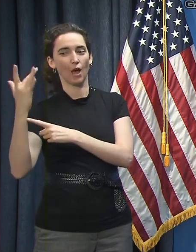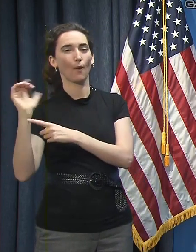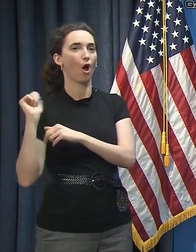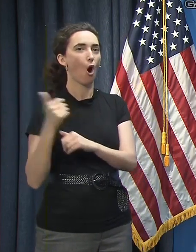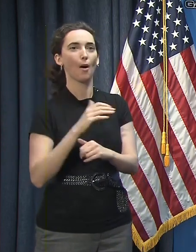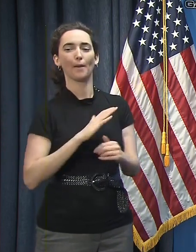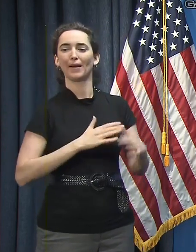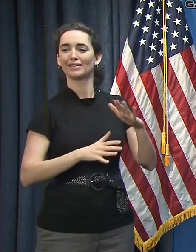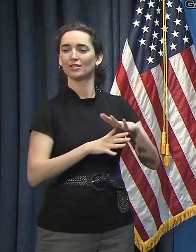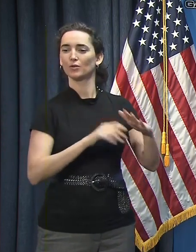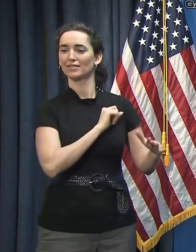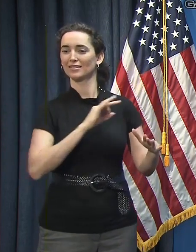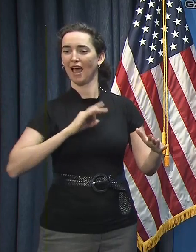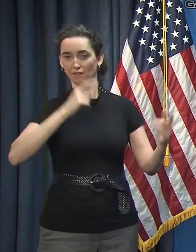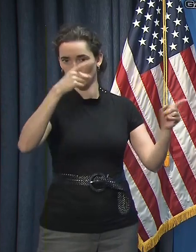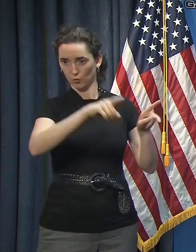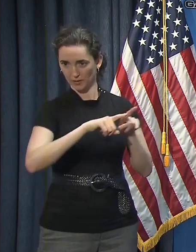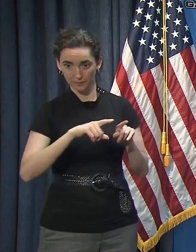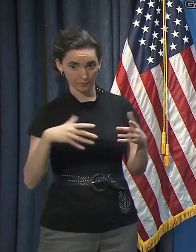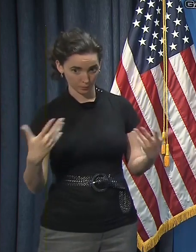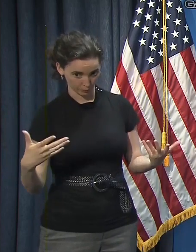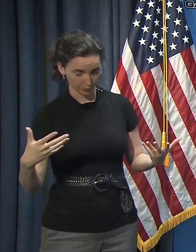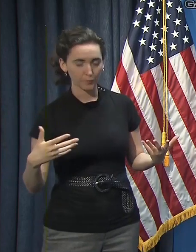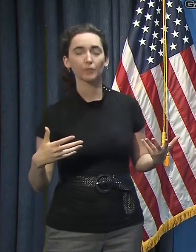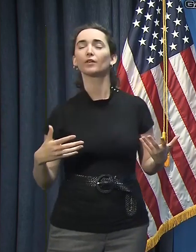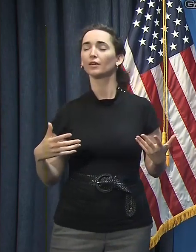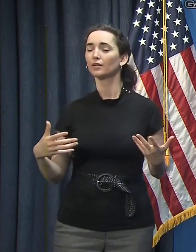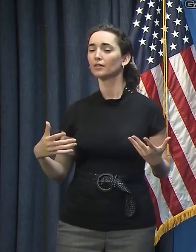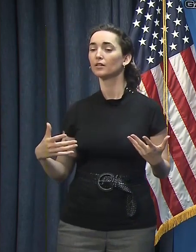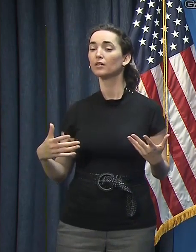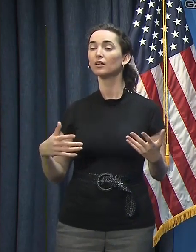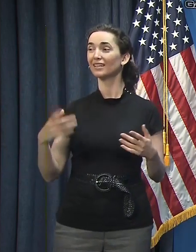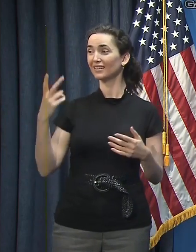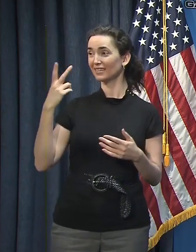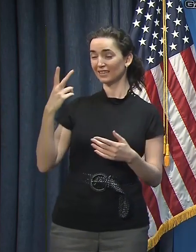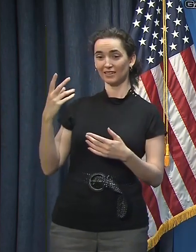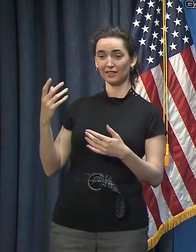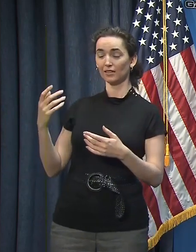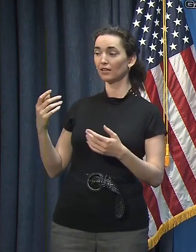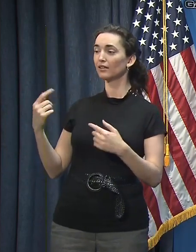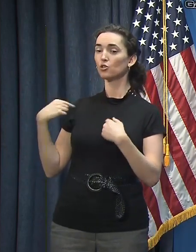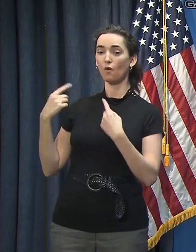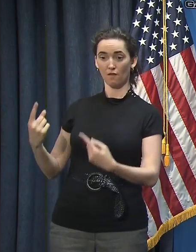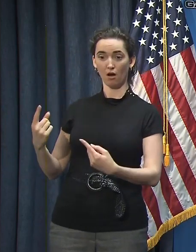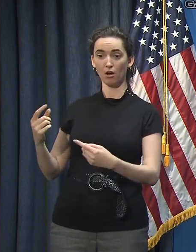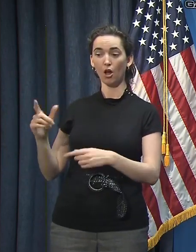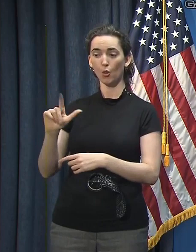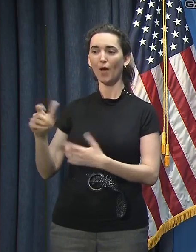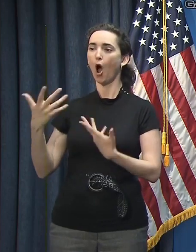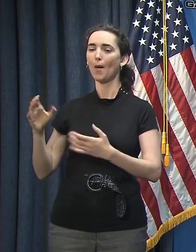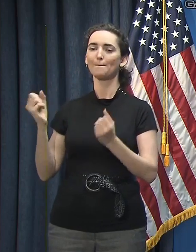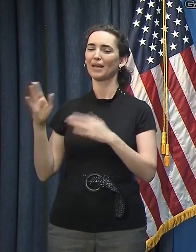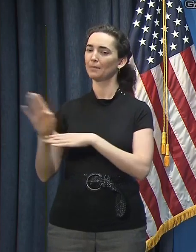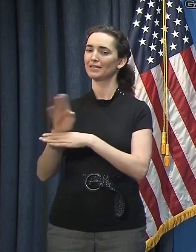staff, was that when we looked at how much of the economy we had left open in Louisiana to begin